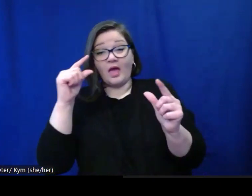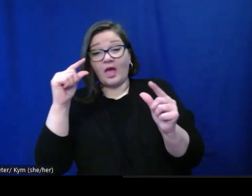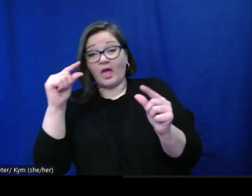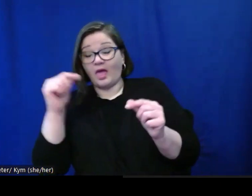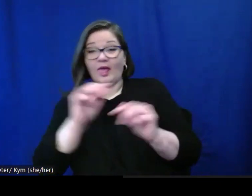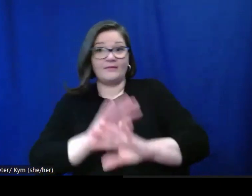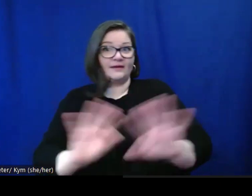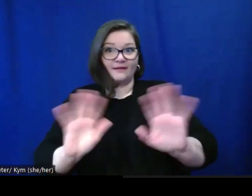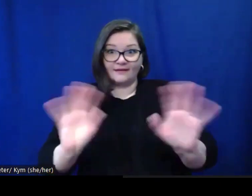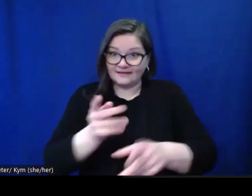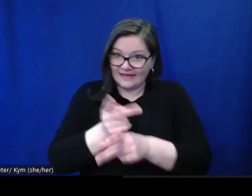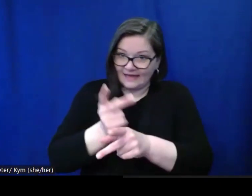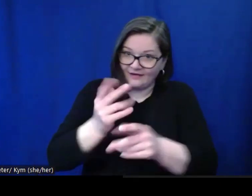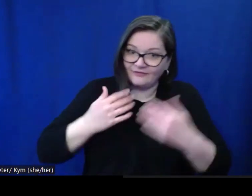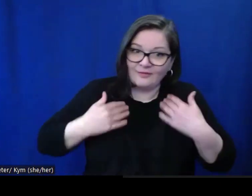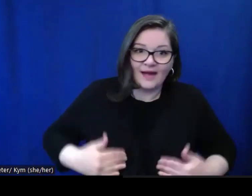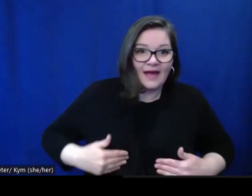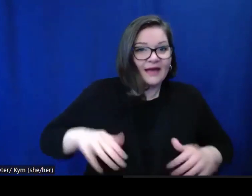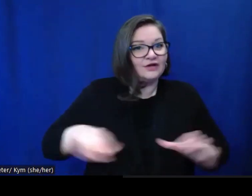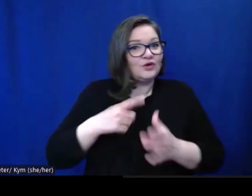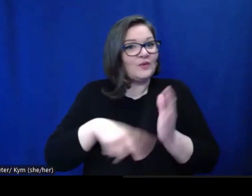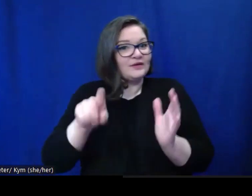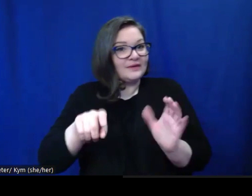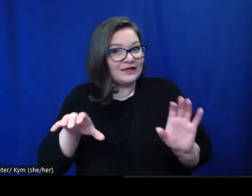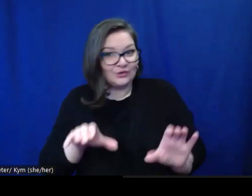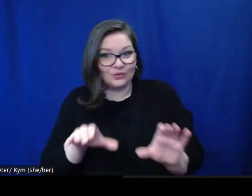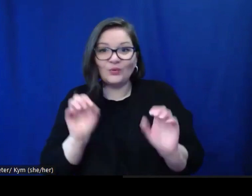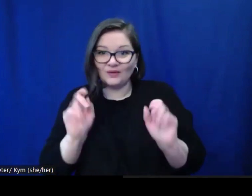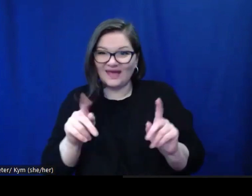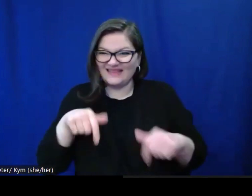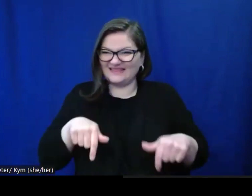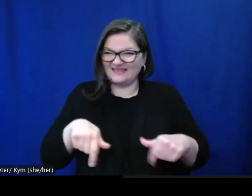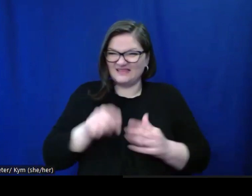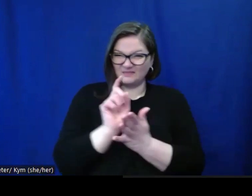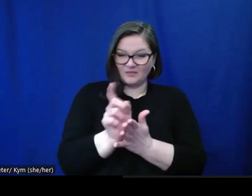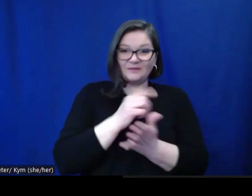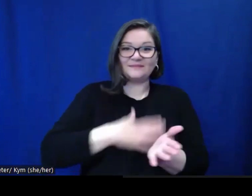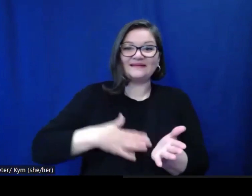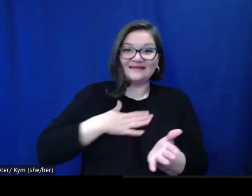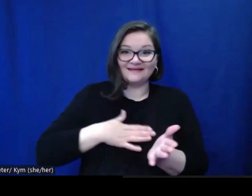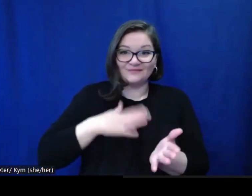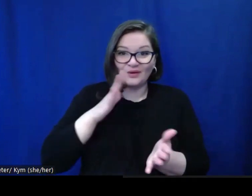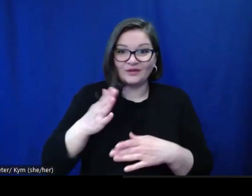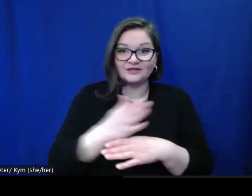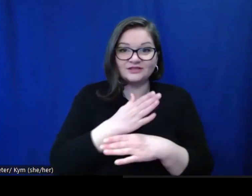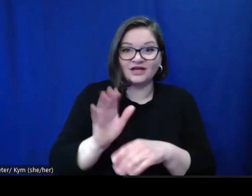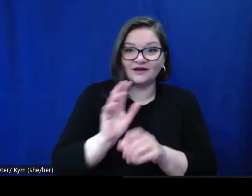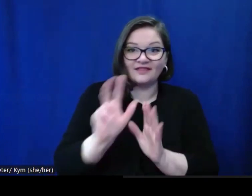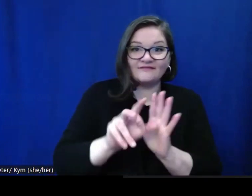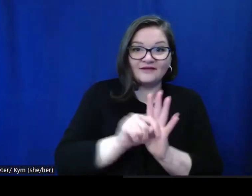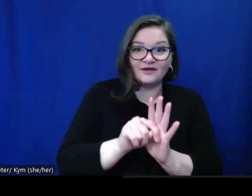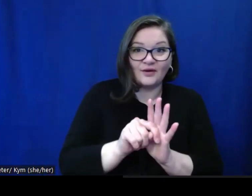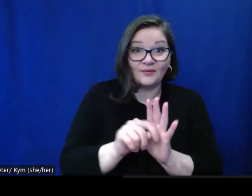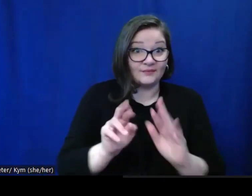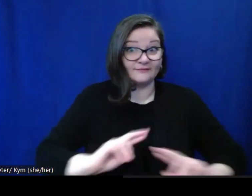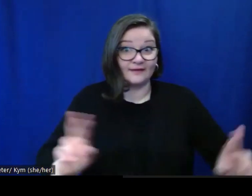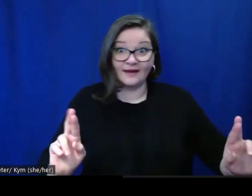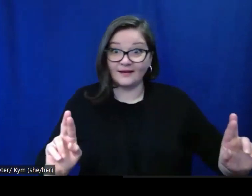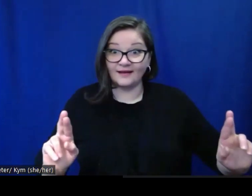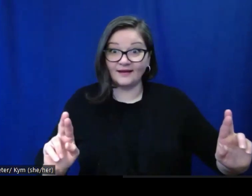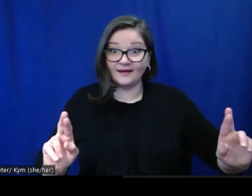but take care of your body. Do what you need to do in this moment. So I'm going to share this video. Are you ready?